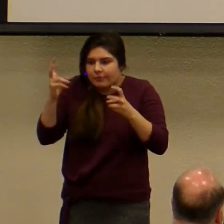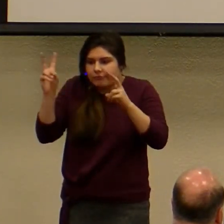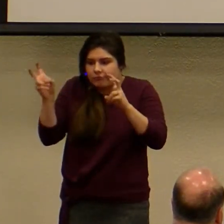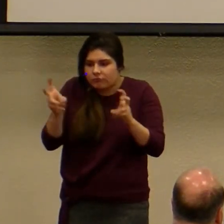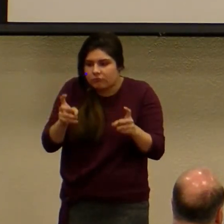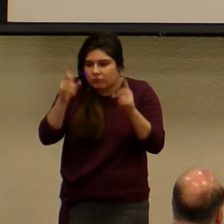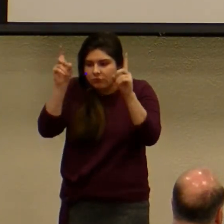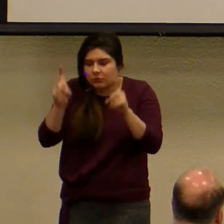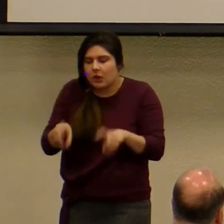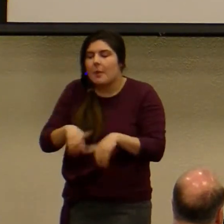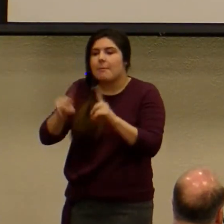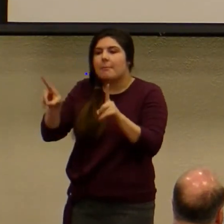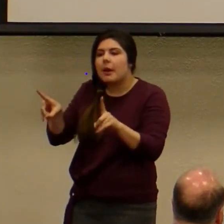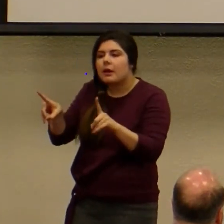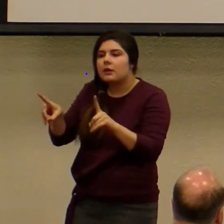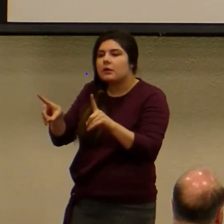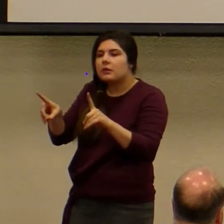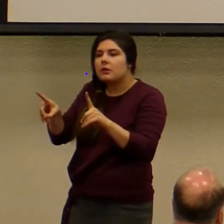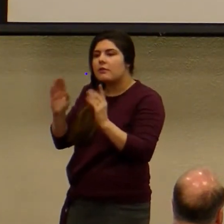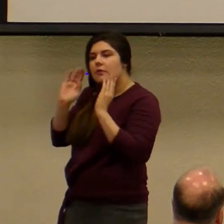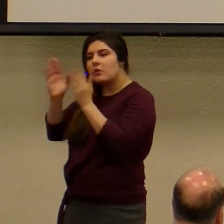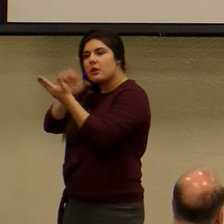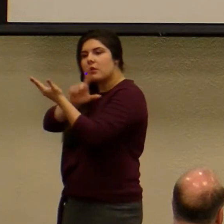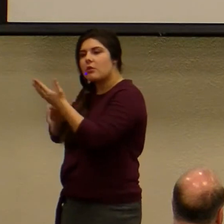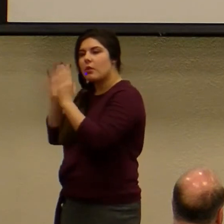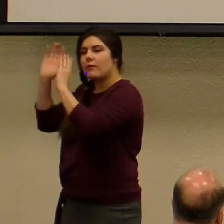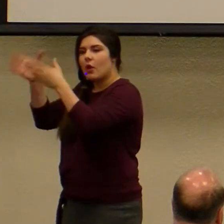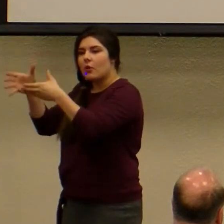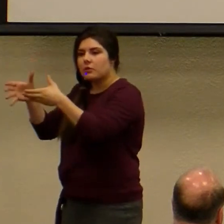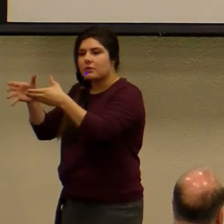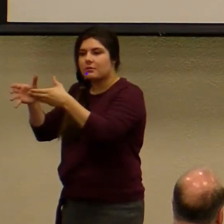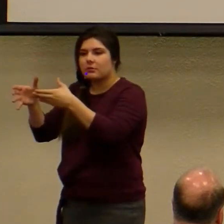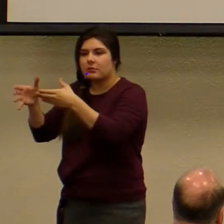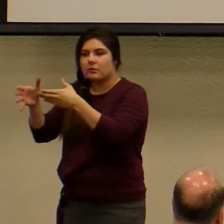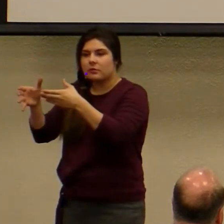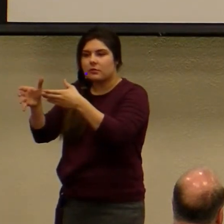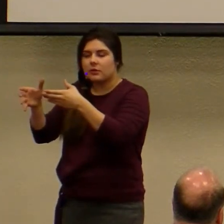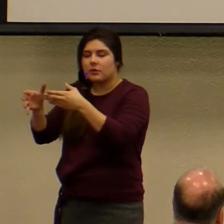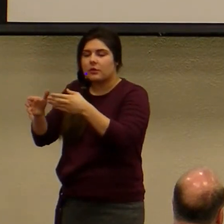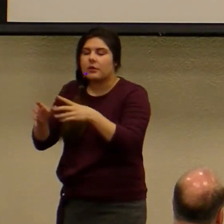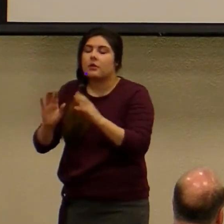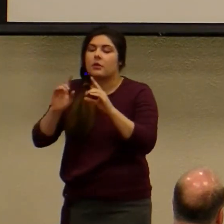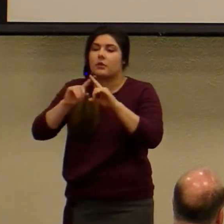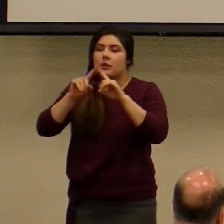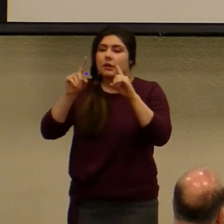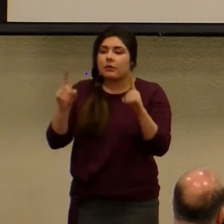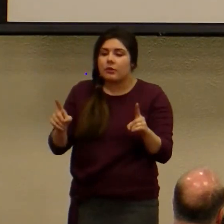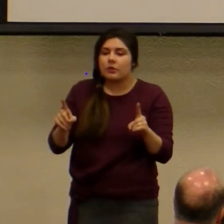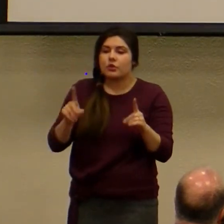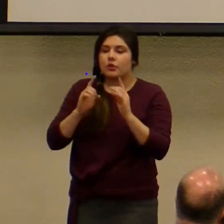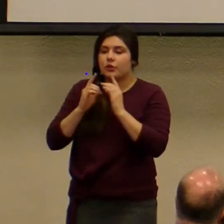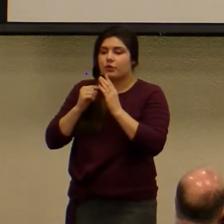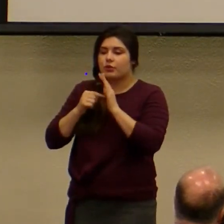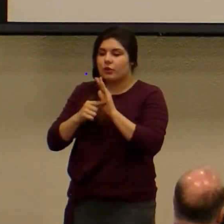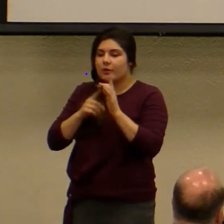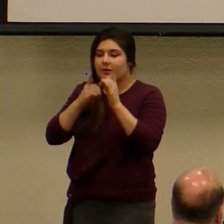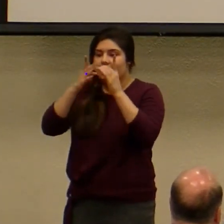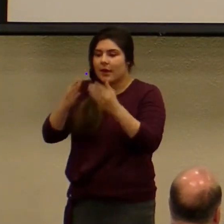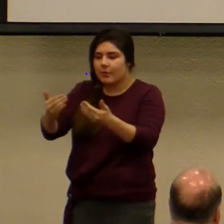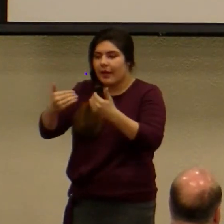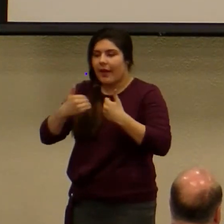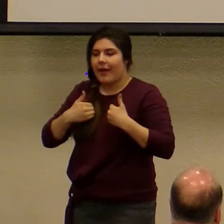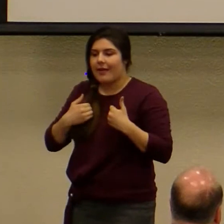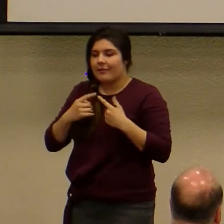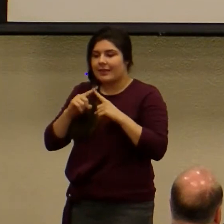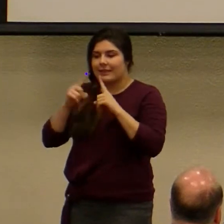Same imagery, but a different emphasis here. The contrast then should leave the disciple with distinction in their mind